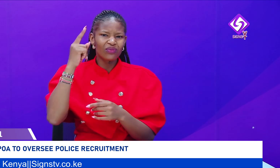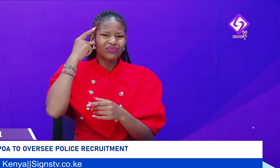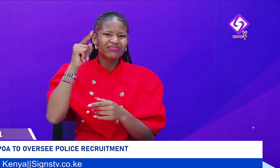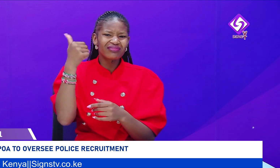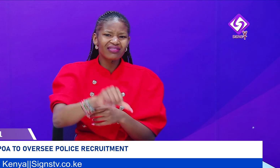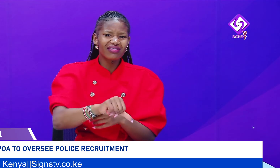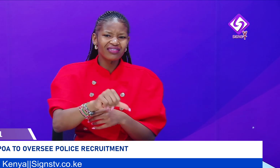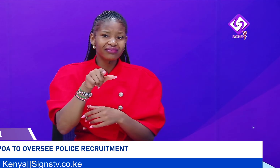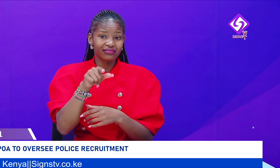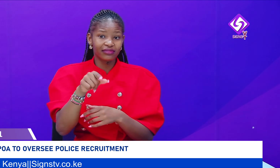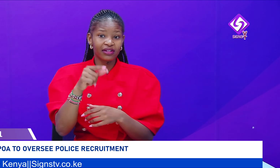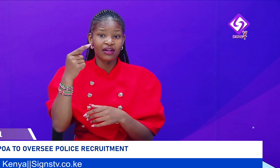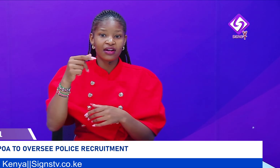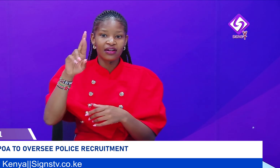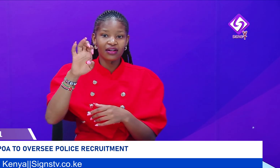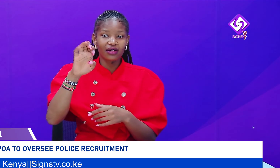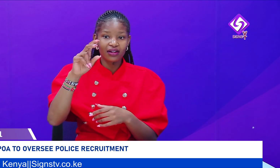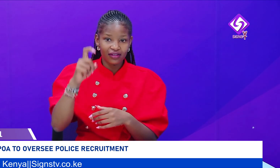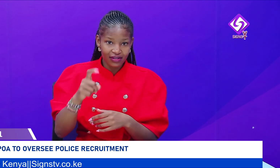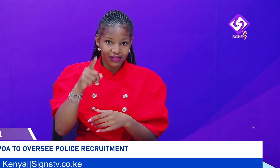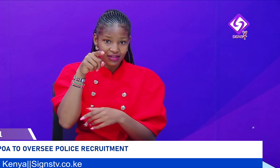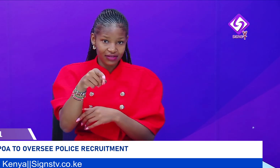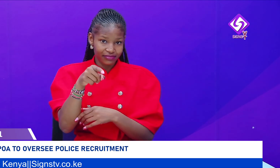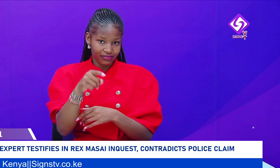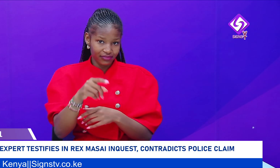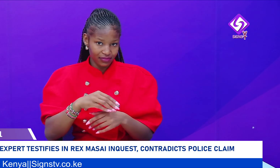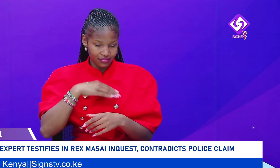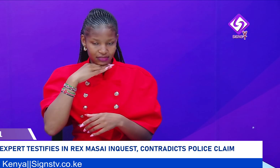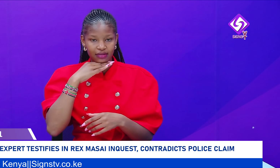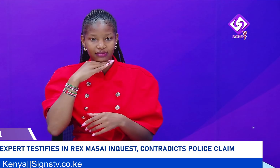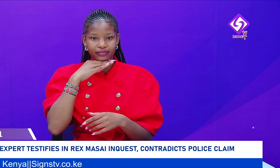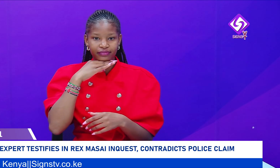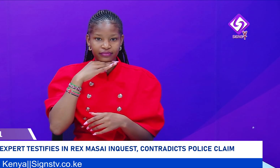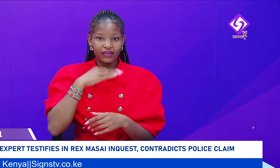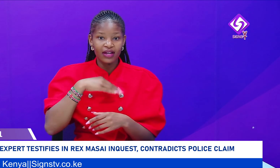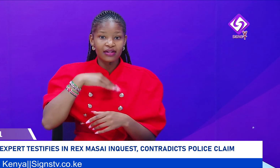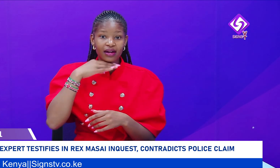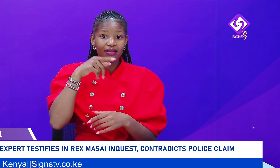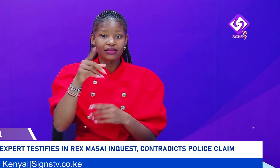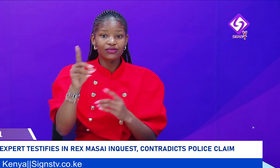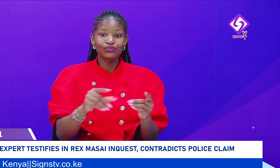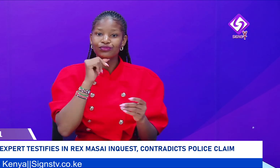three pistols submitted for analysis in the Rex Masai death inquest